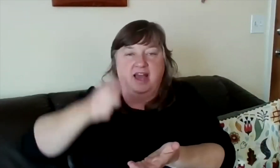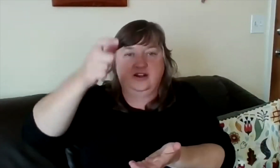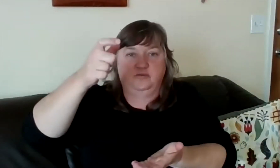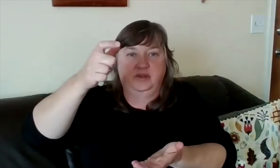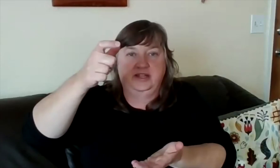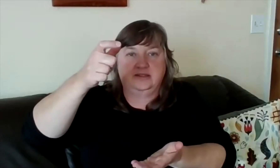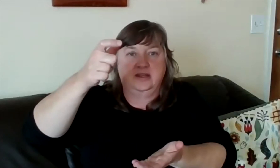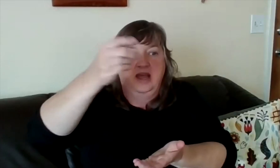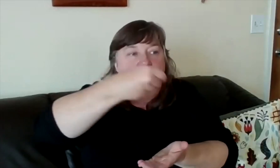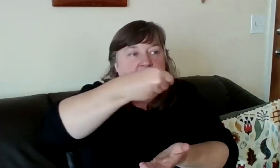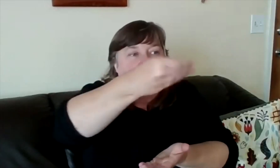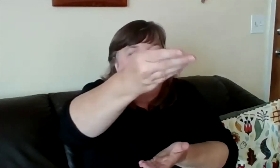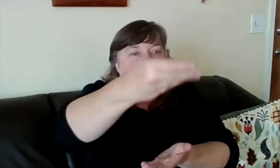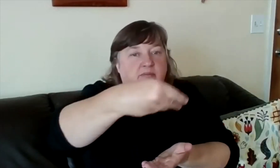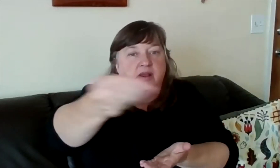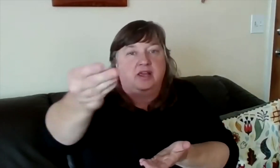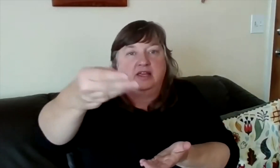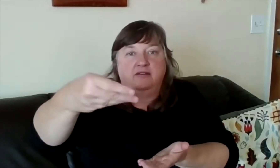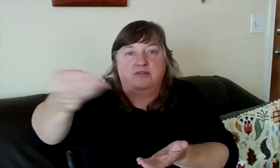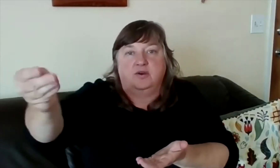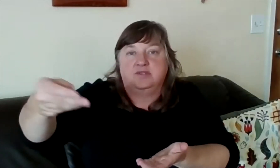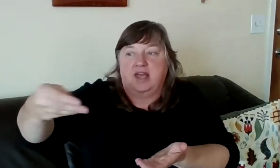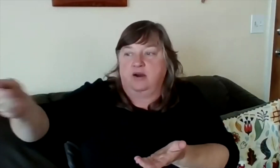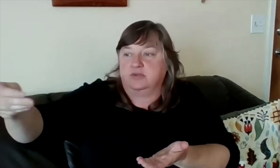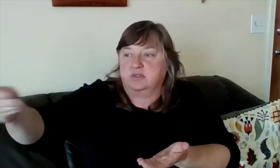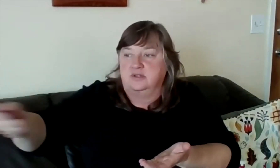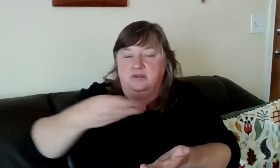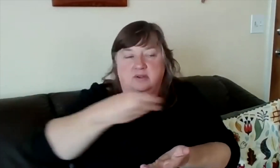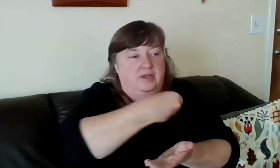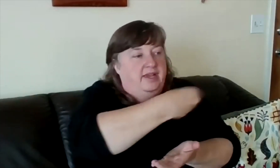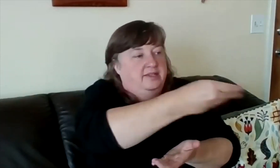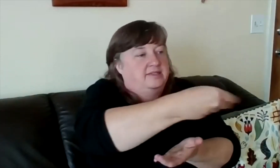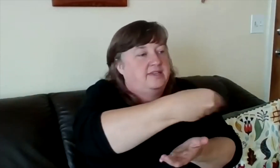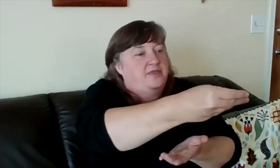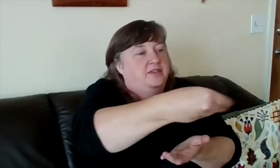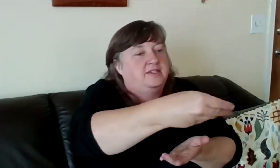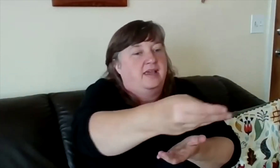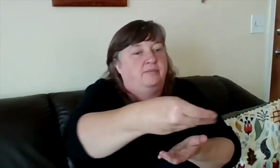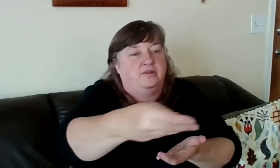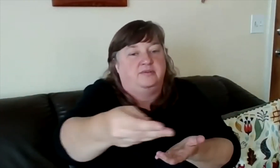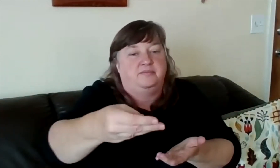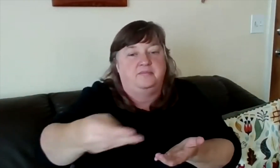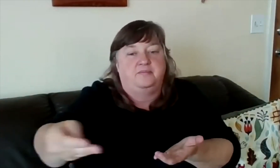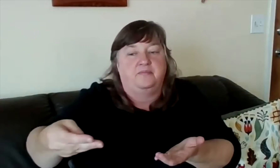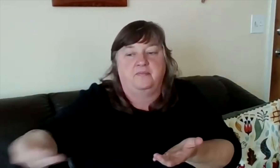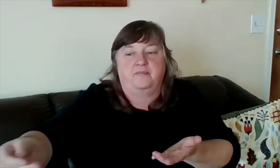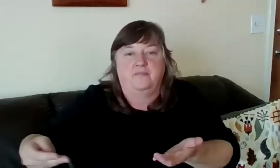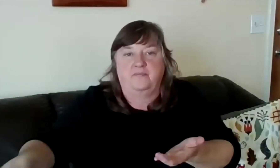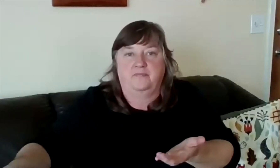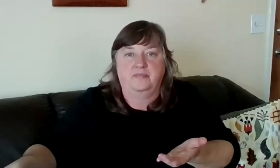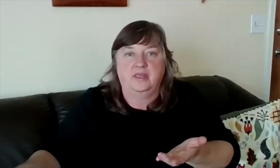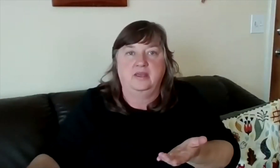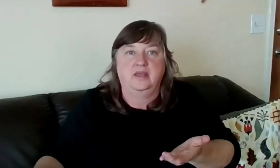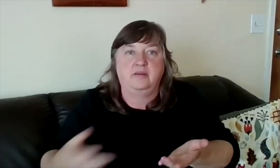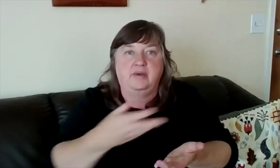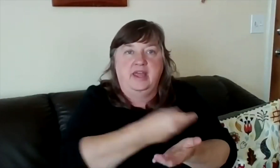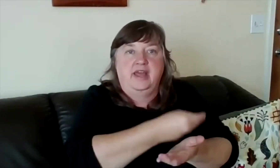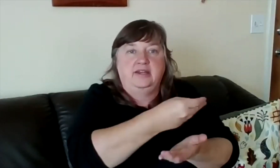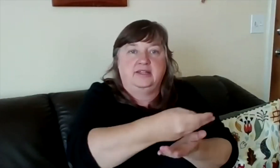of plates and I can give those out. I can set the table. And my hand gets a